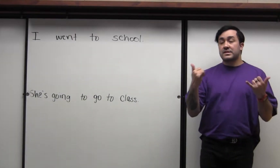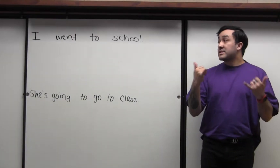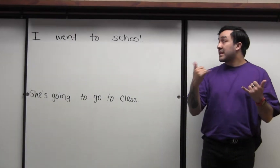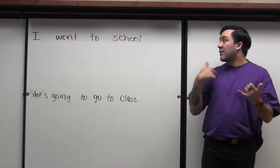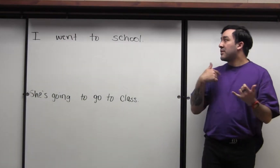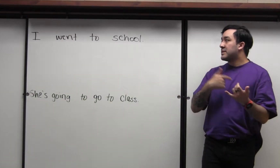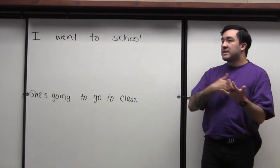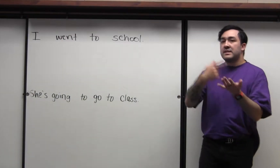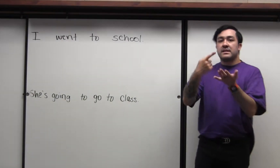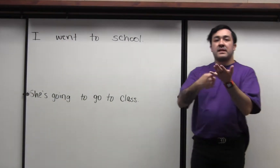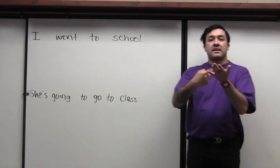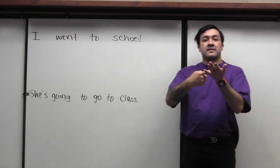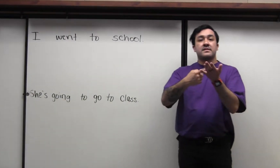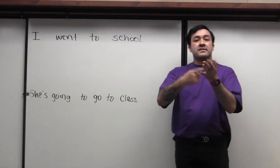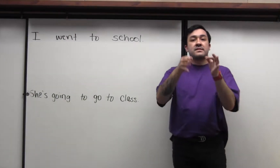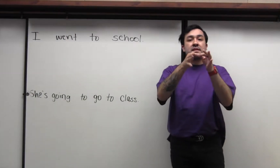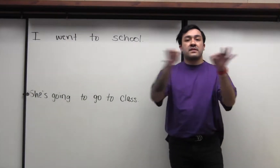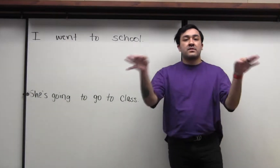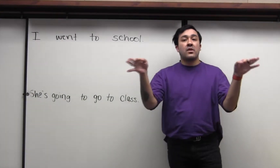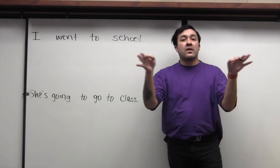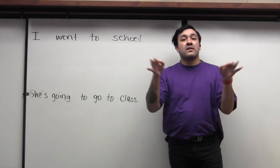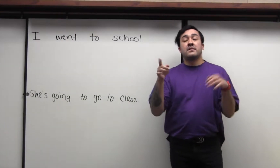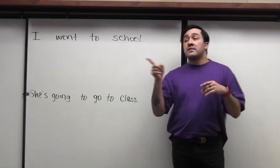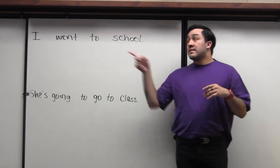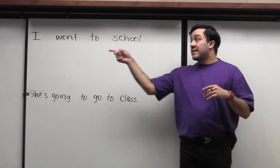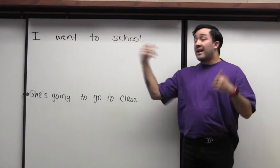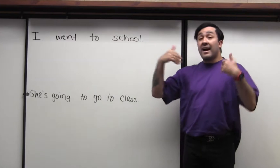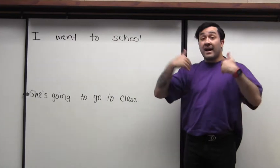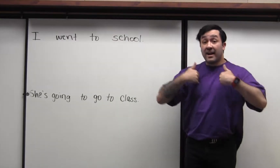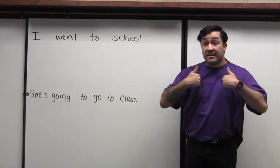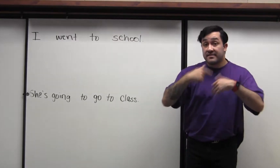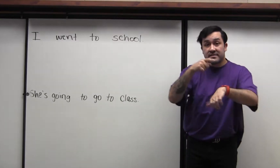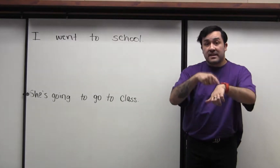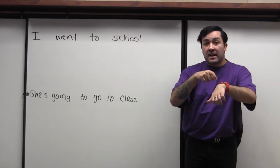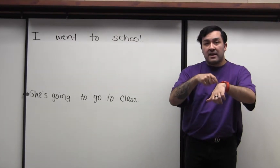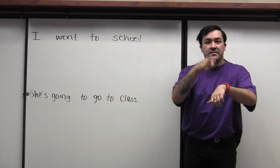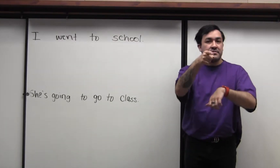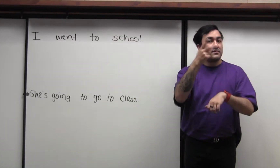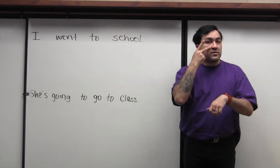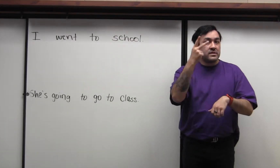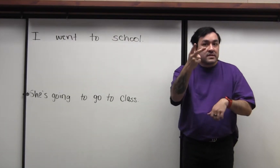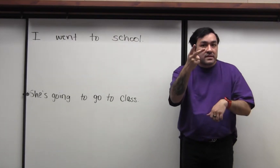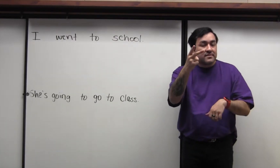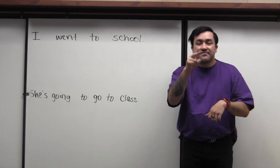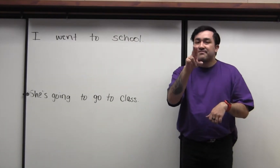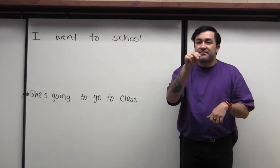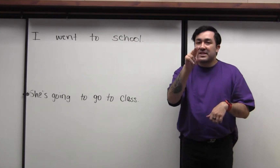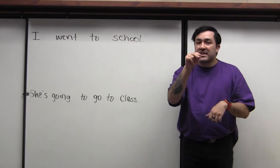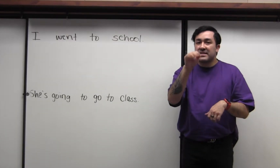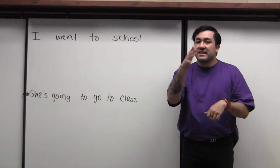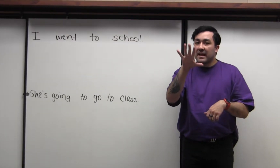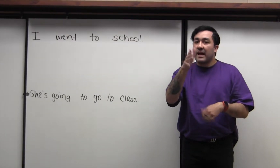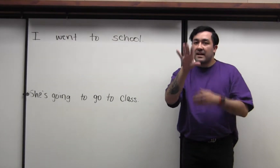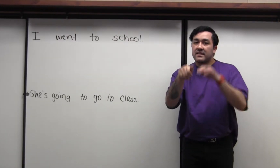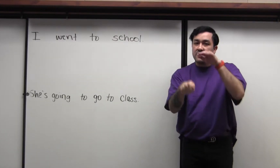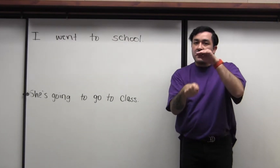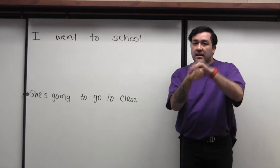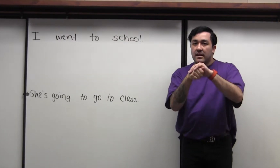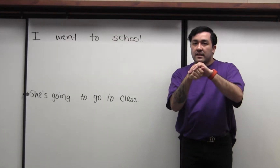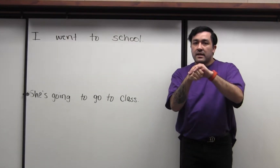Hello, so today we are going to go ahead and discuss sentences that technically have time, but you don't see it right away because you don't see